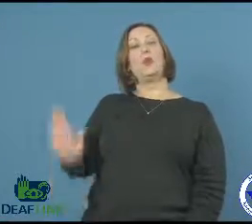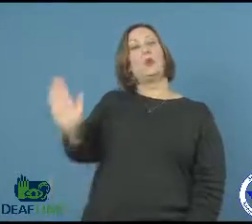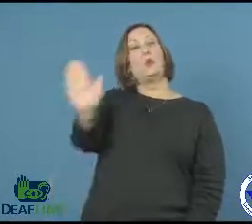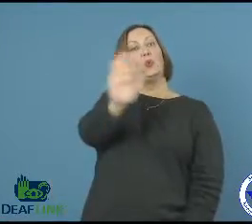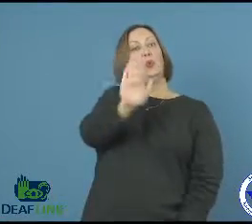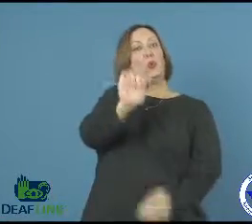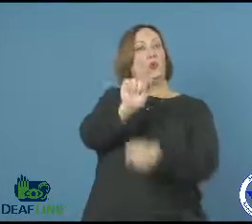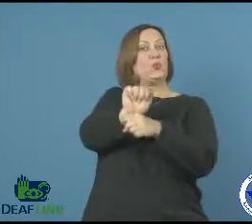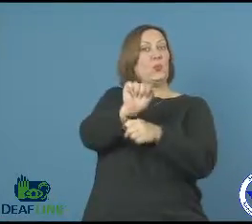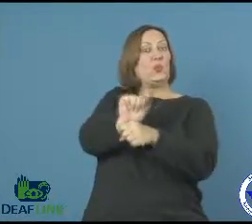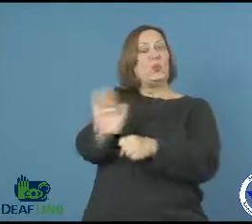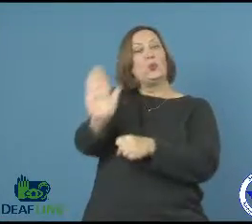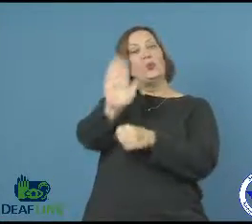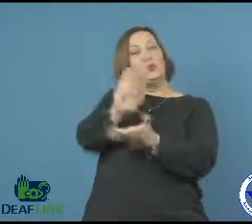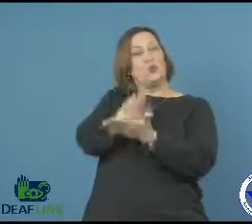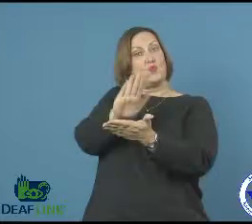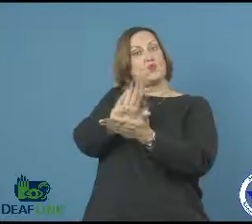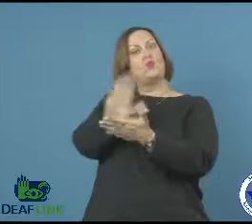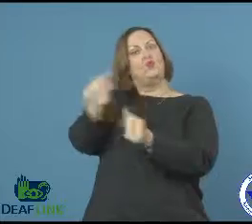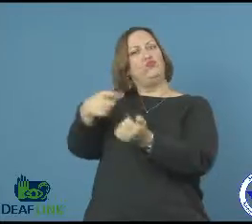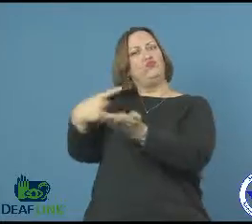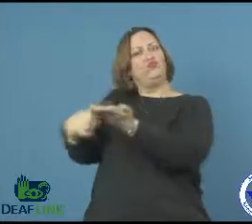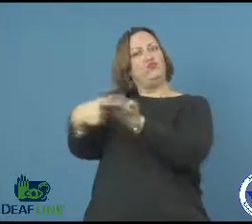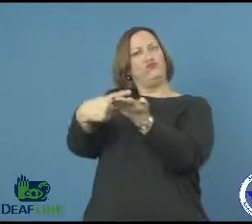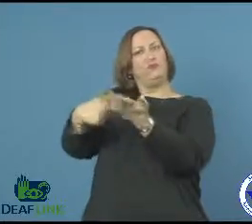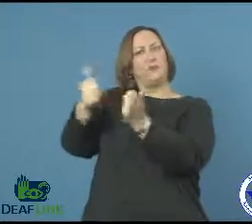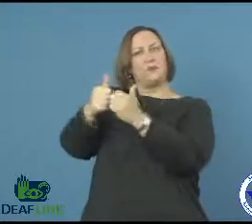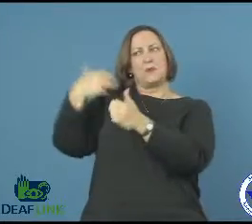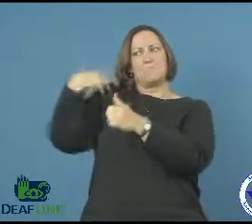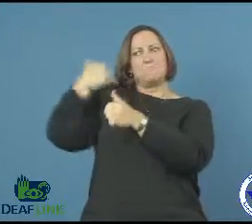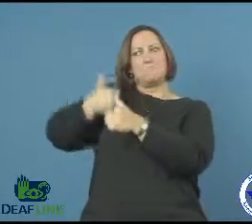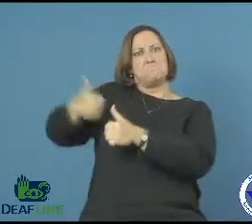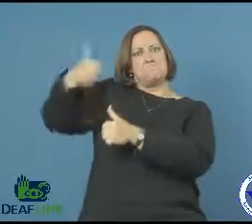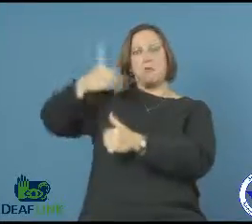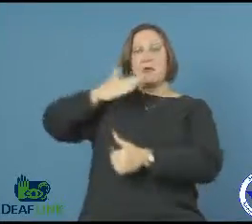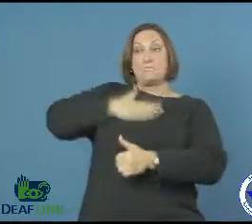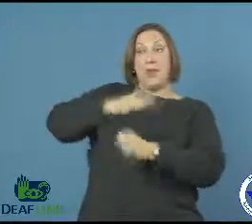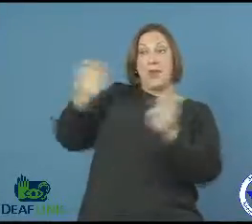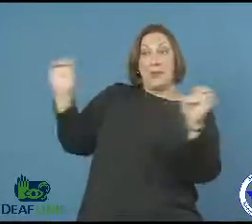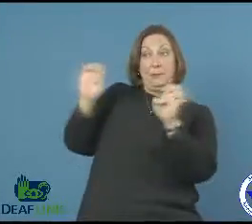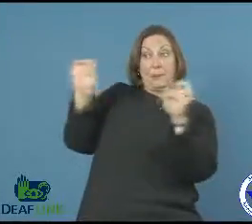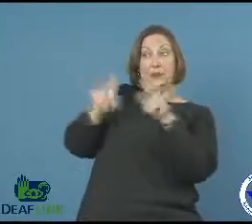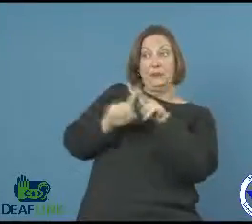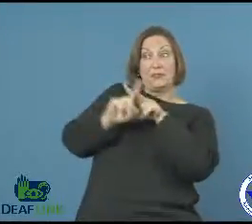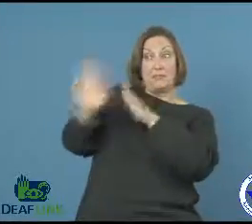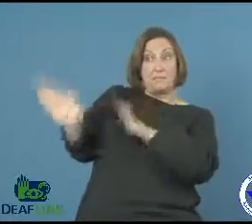Discuss emergency exits and plans with officials in your school or